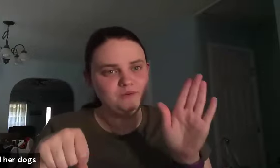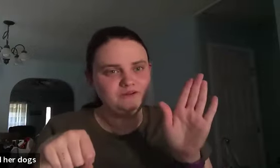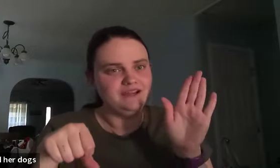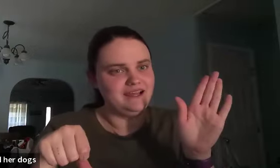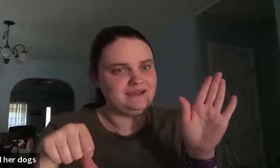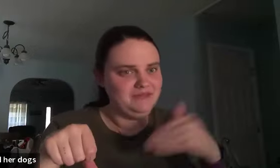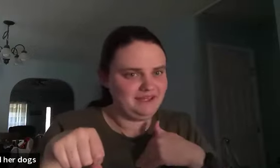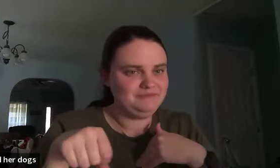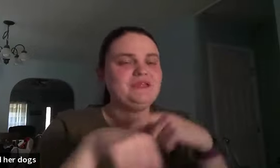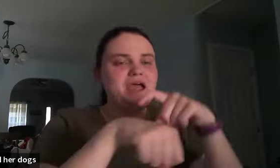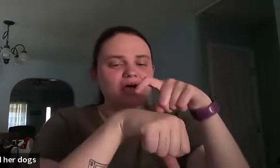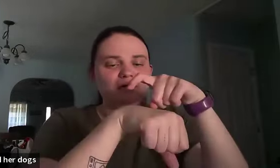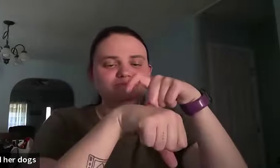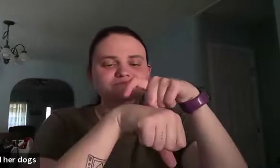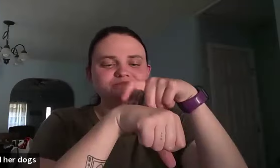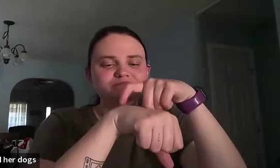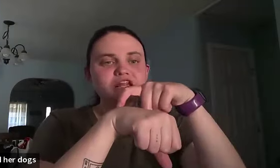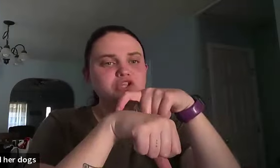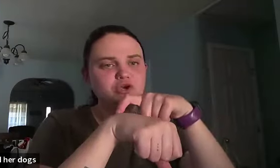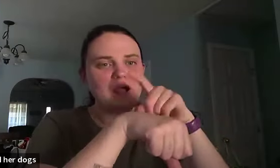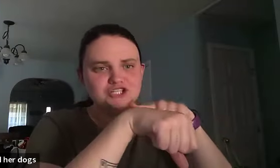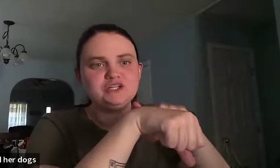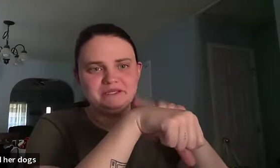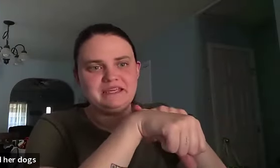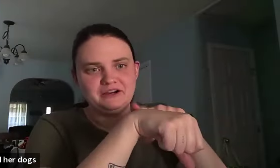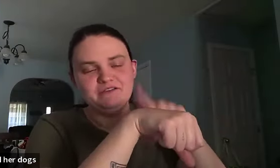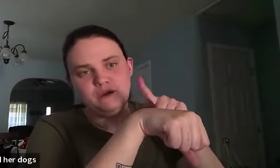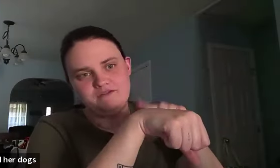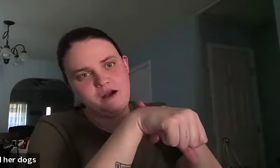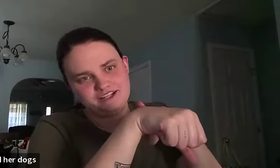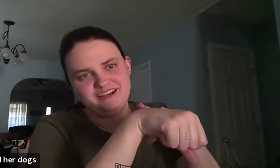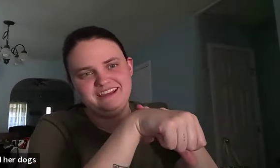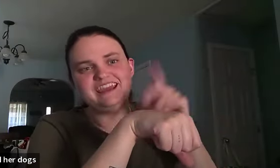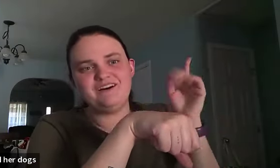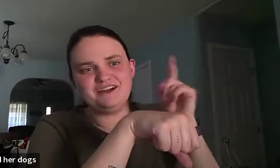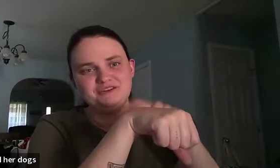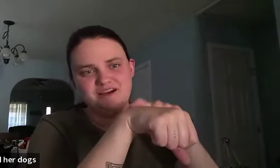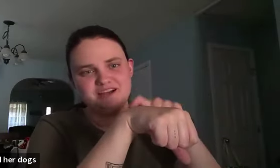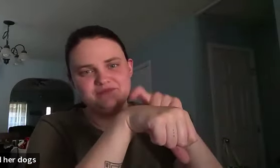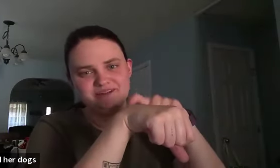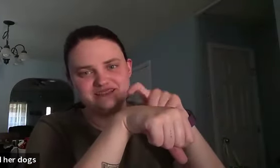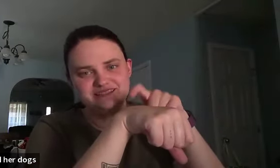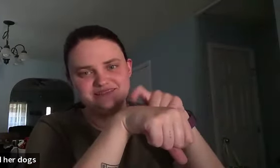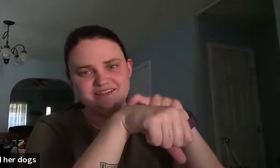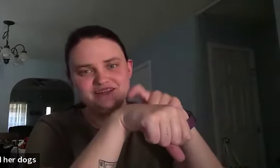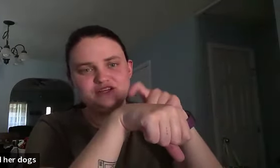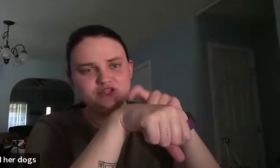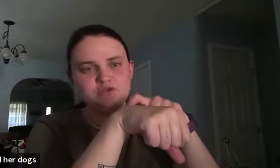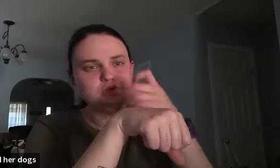normal, unlike me, your watch should be here if you have a watch on your non-dominant wrist. So you